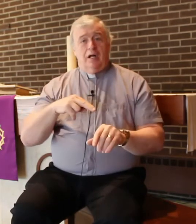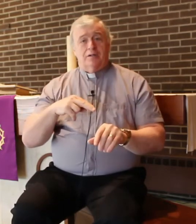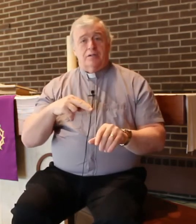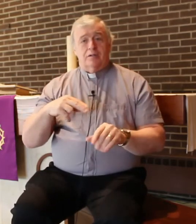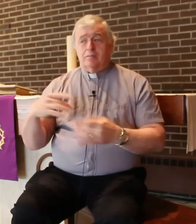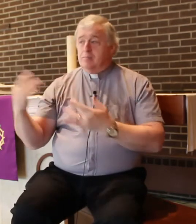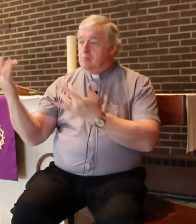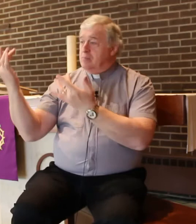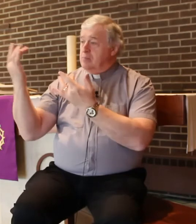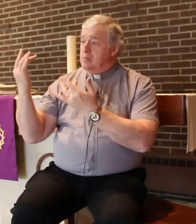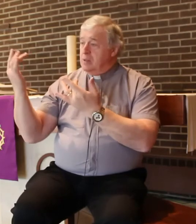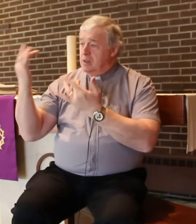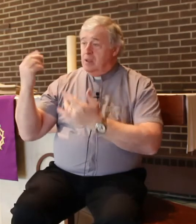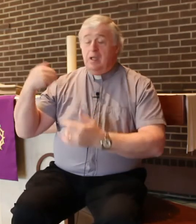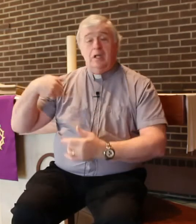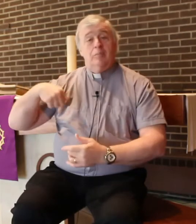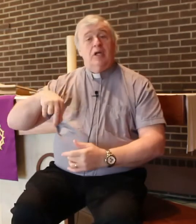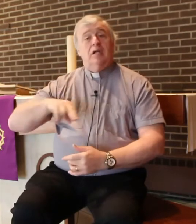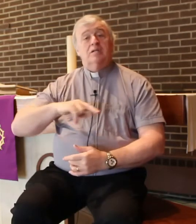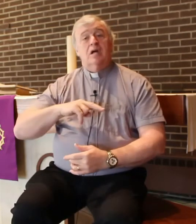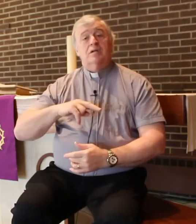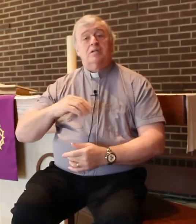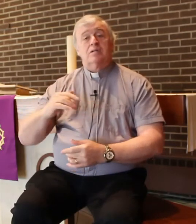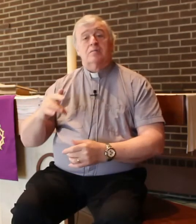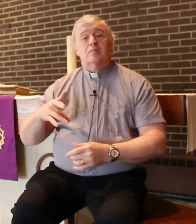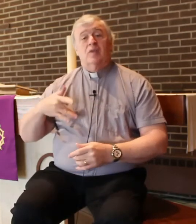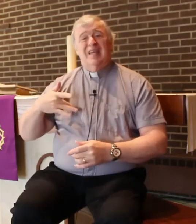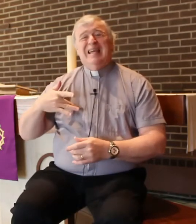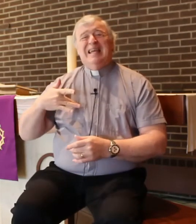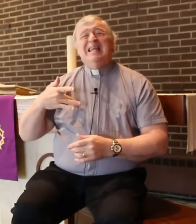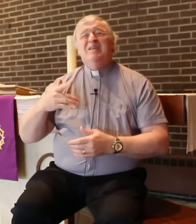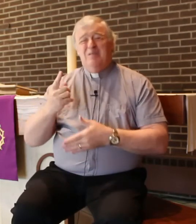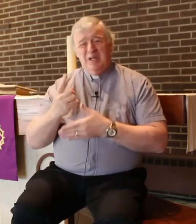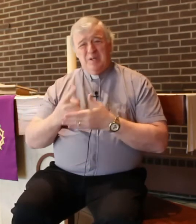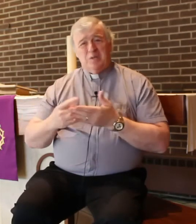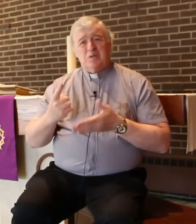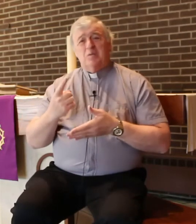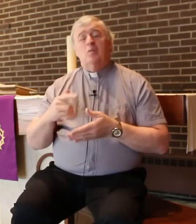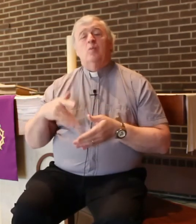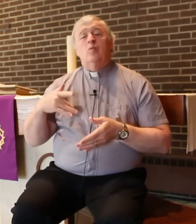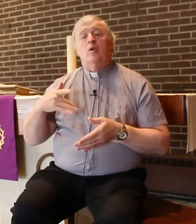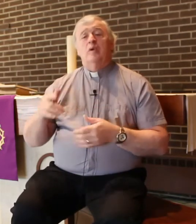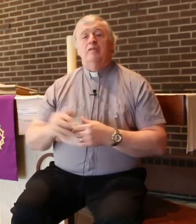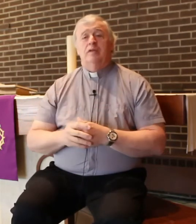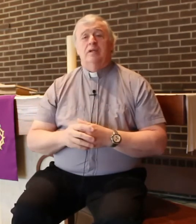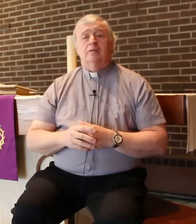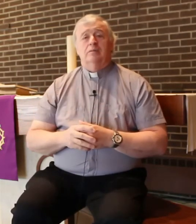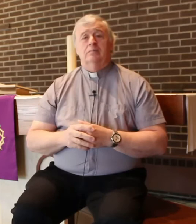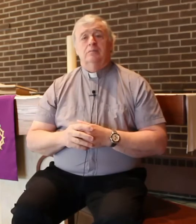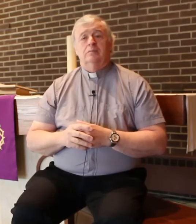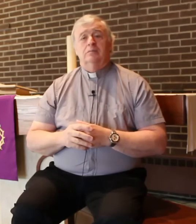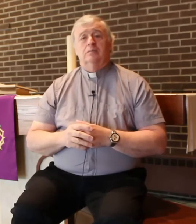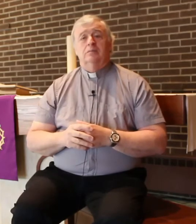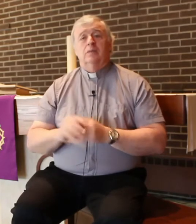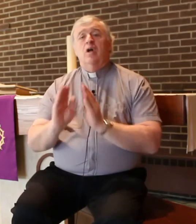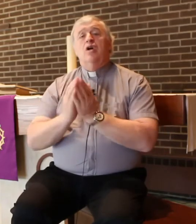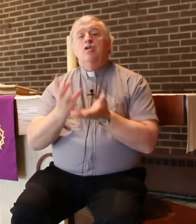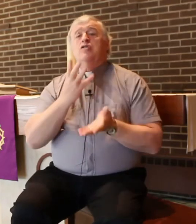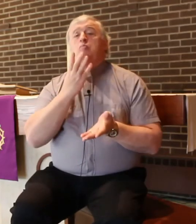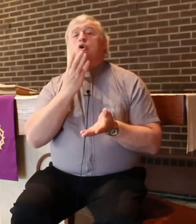us. He pities us. He feels what we feel. The book